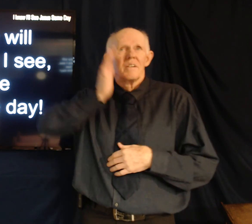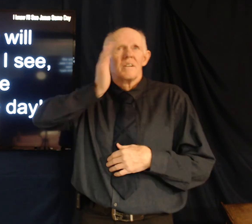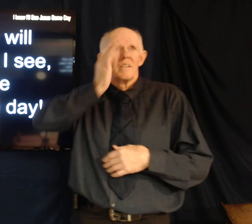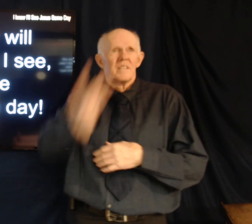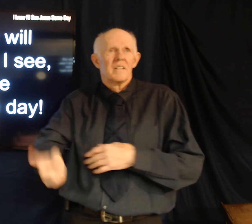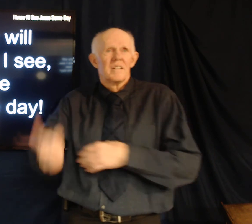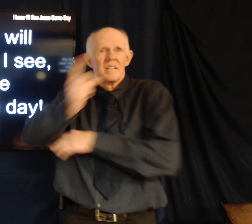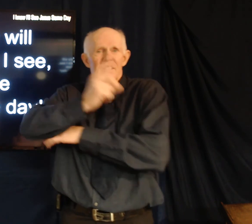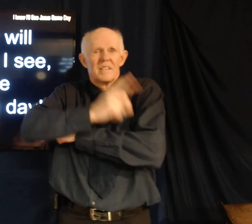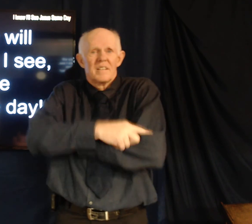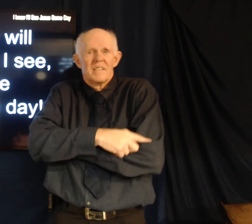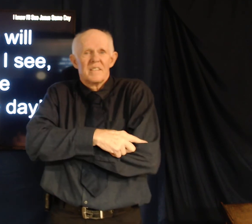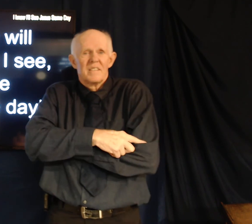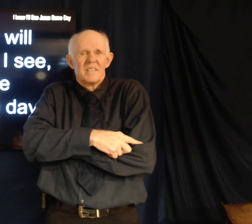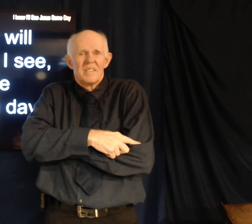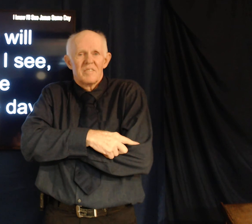see jesus future day